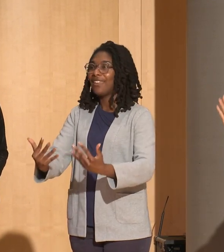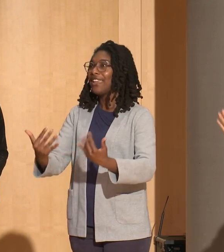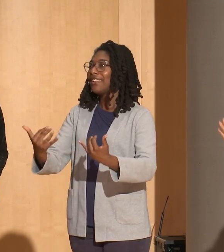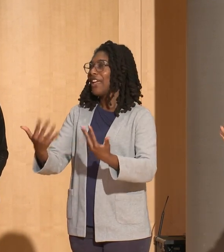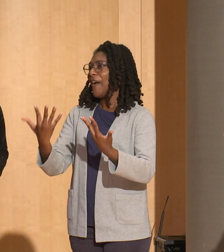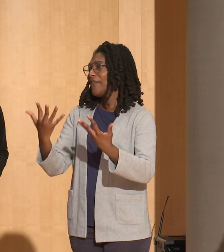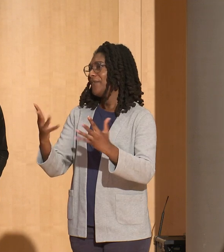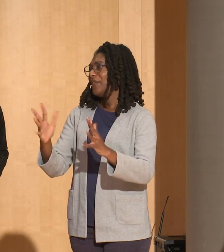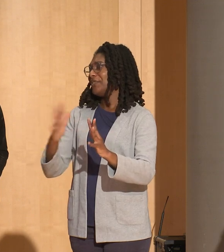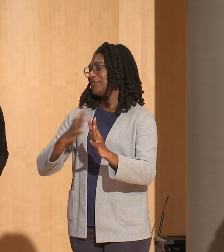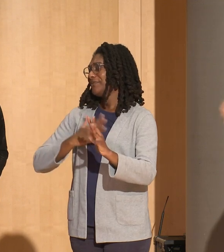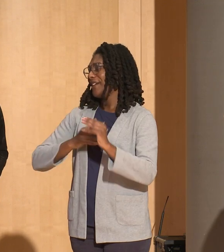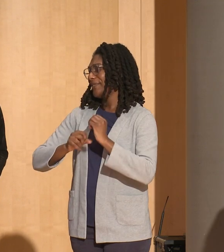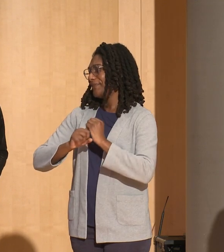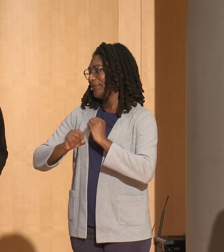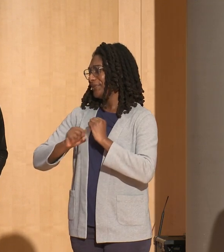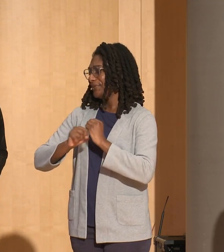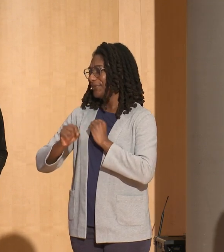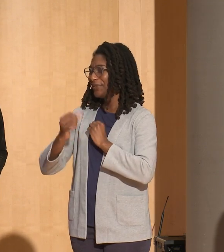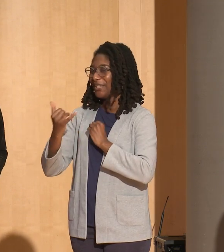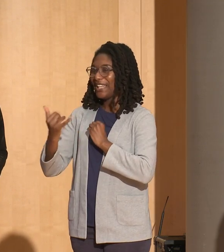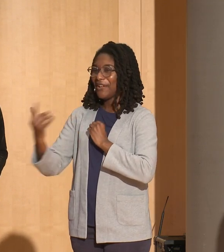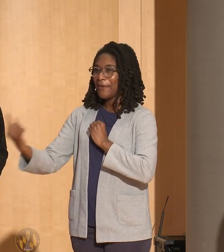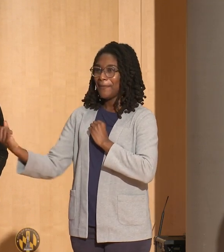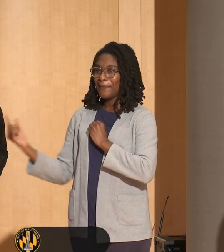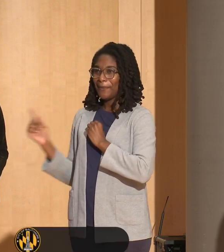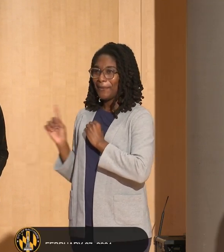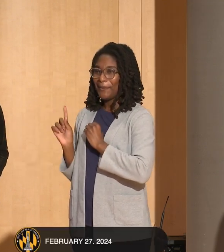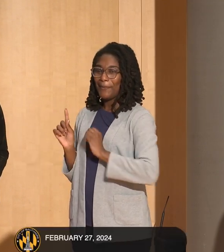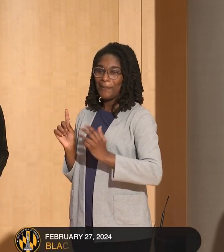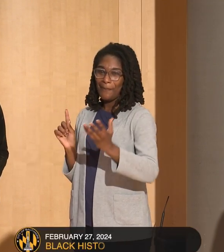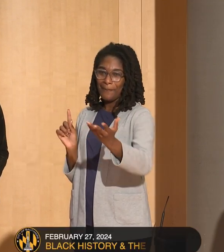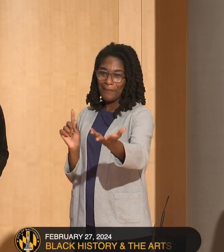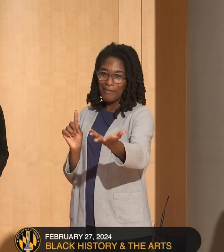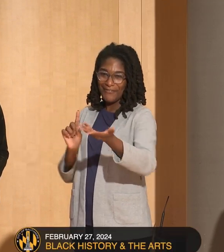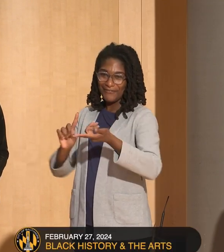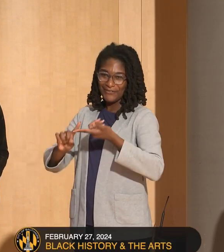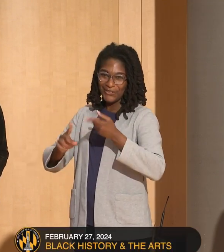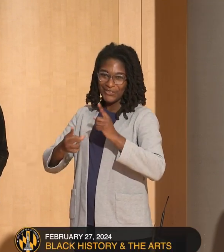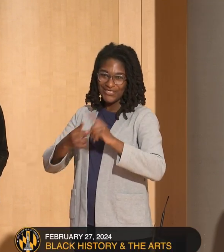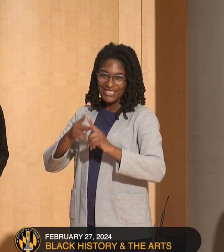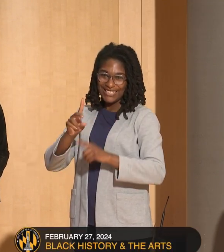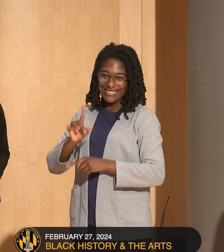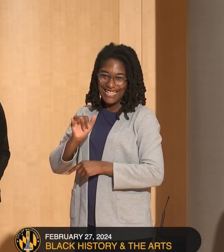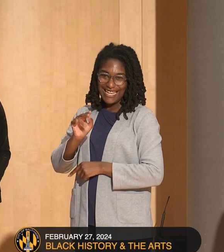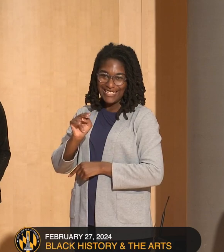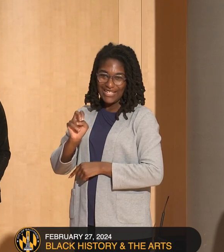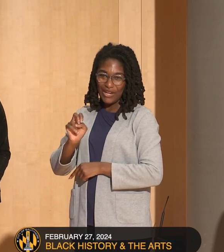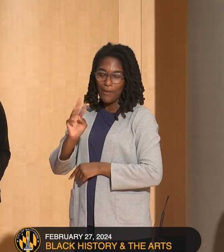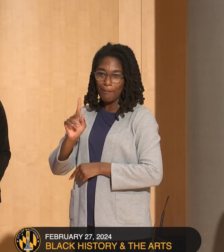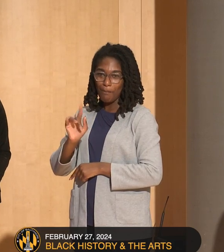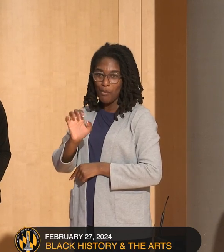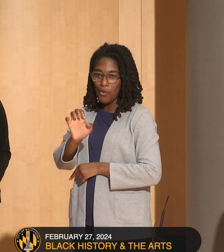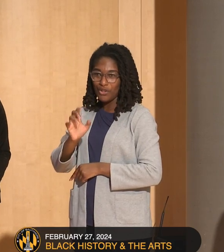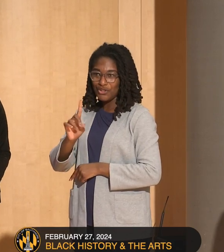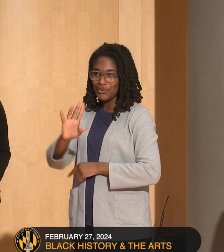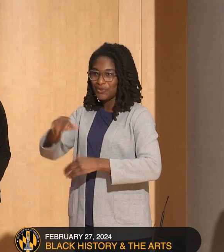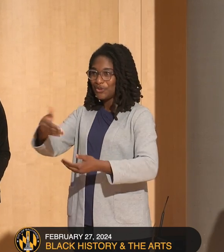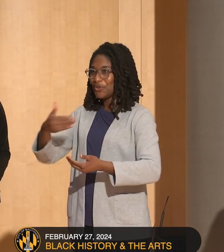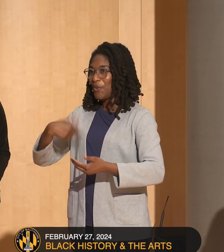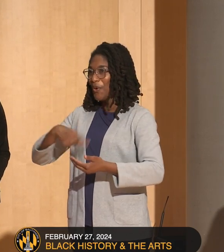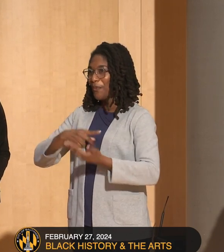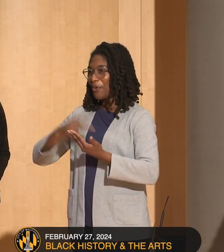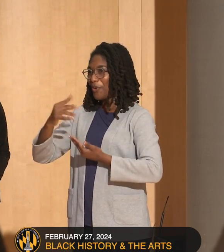my commercial. I'm going to bring up my friend Dana Moore, who is going to introduce our program this